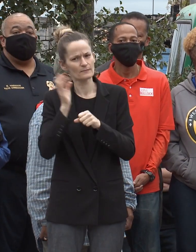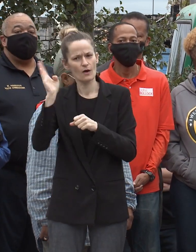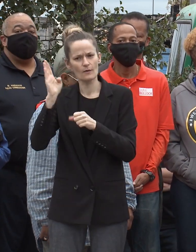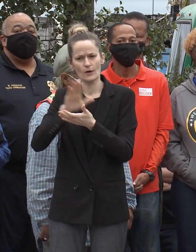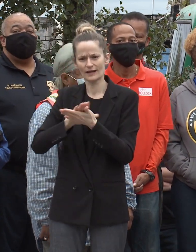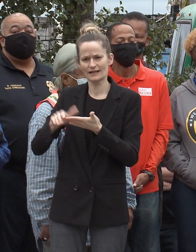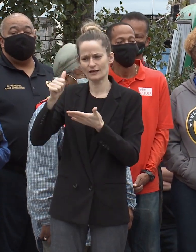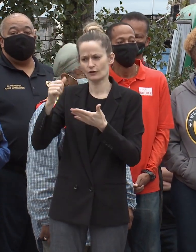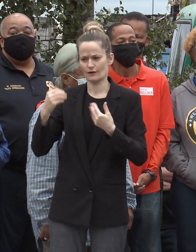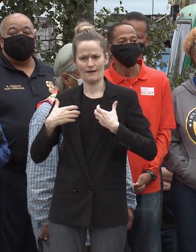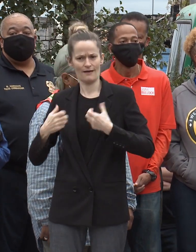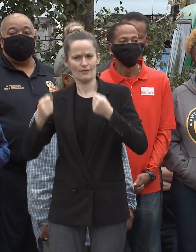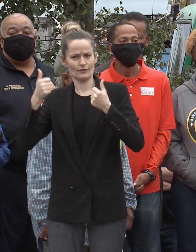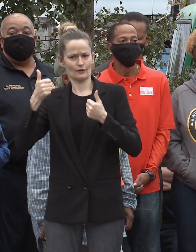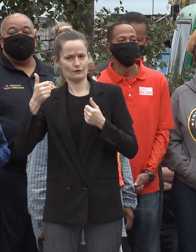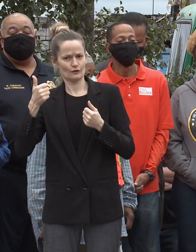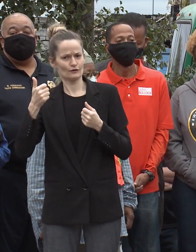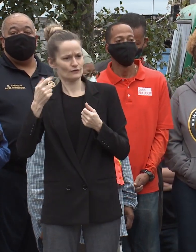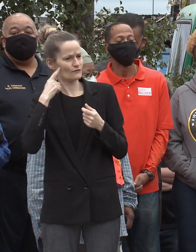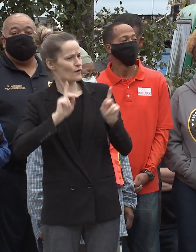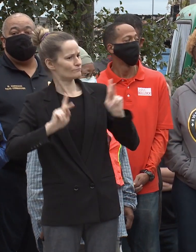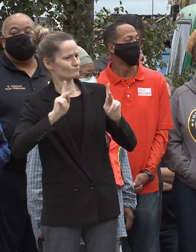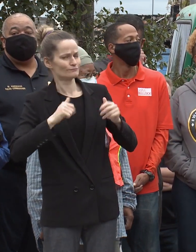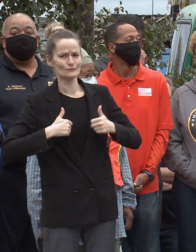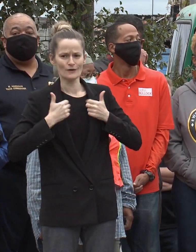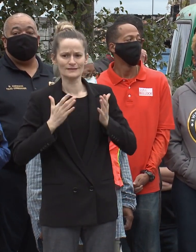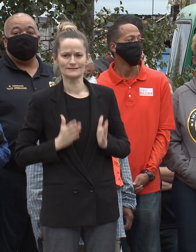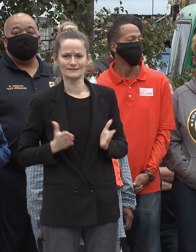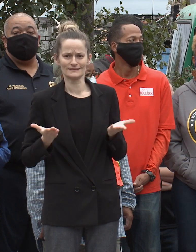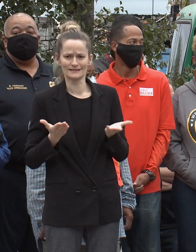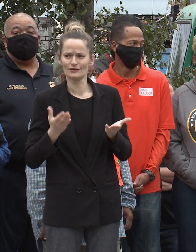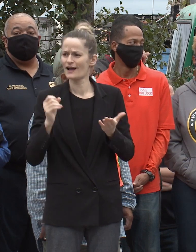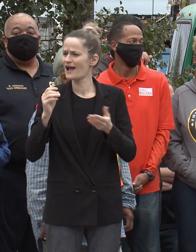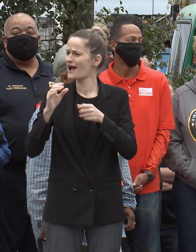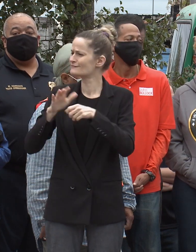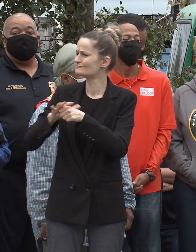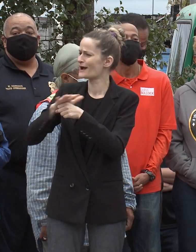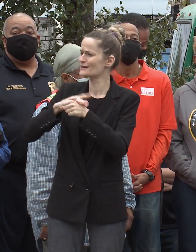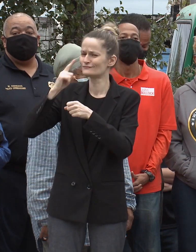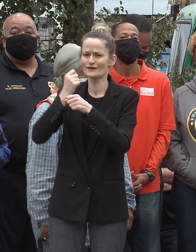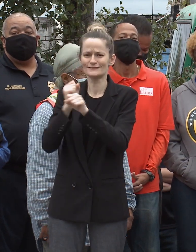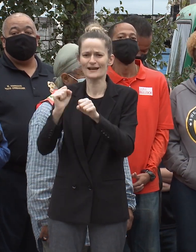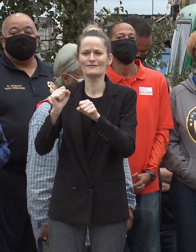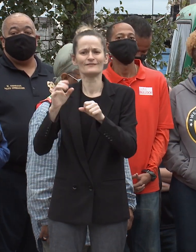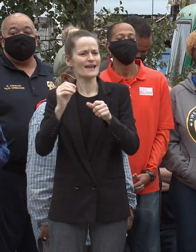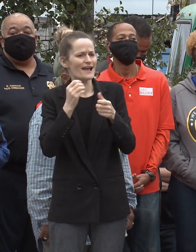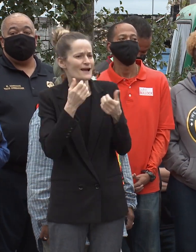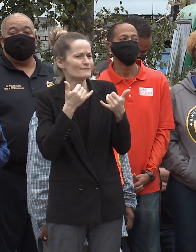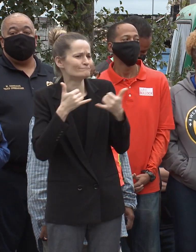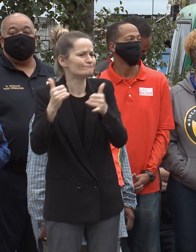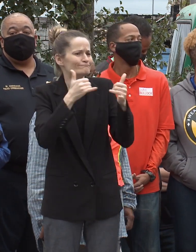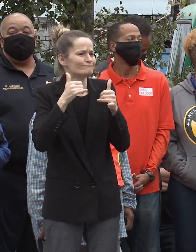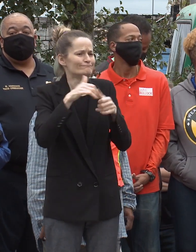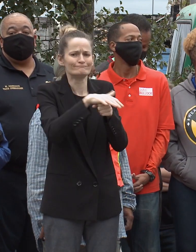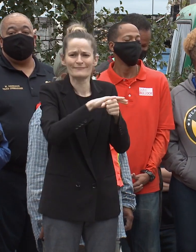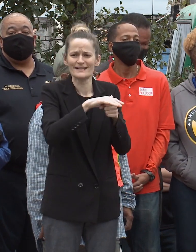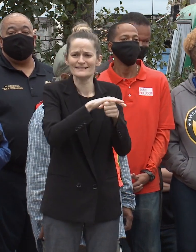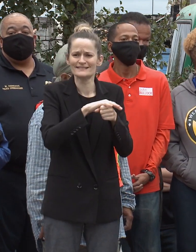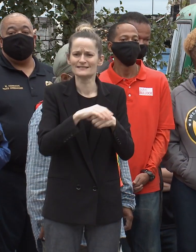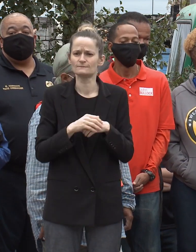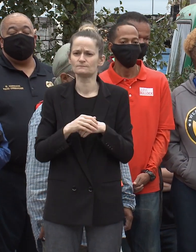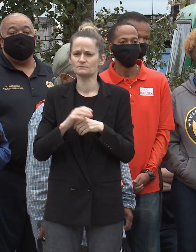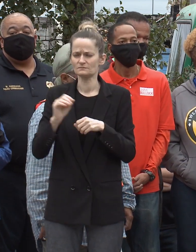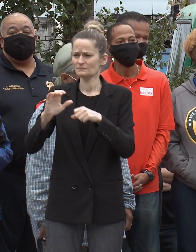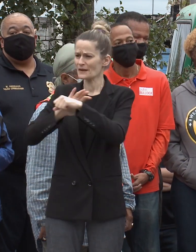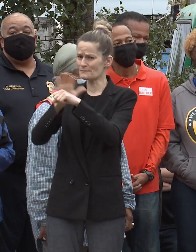and healthier place to live, work, and play for all our visitors and our residents. The pandemic has hit us